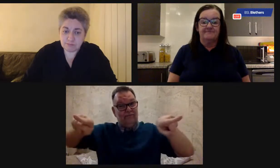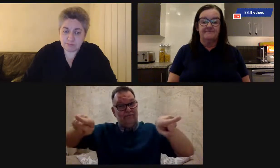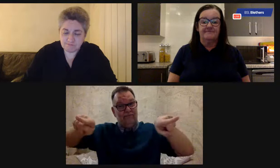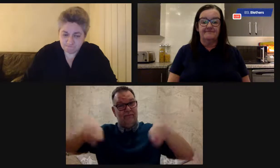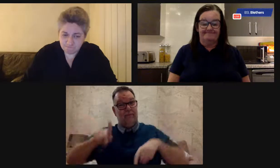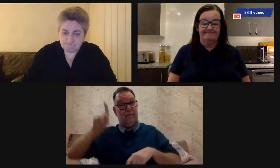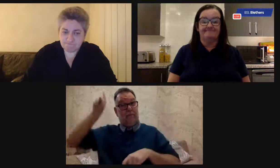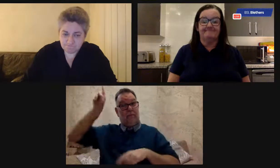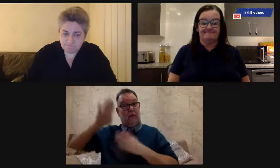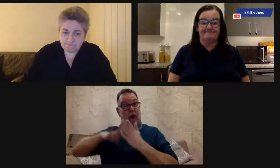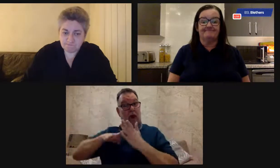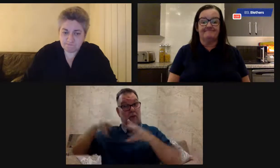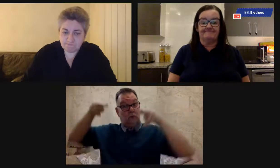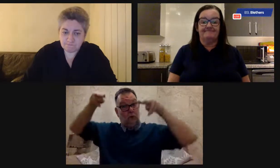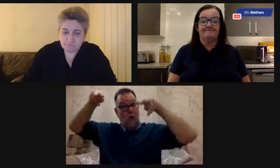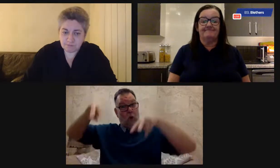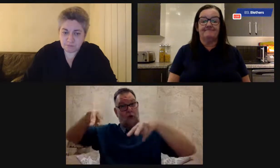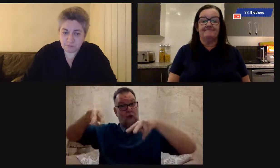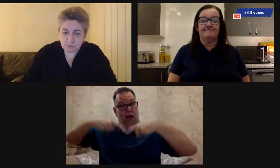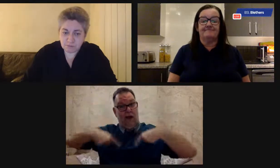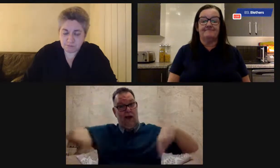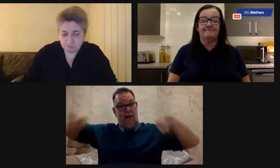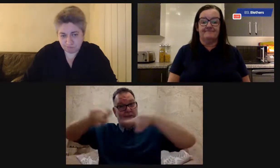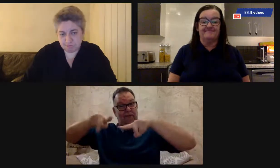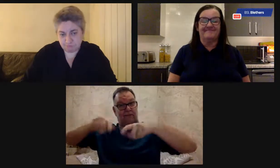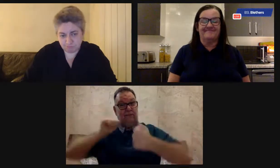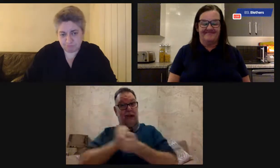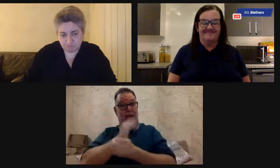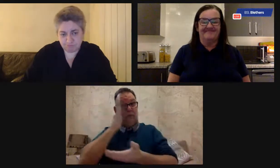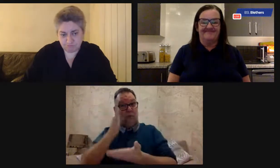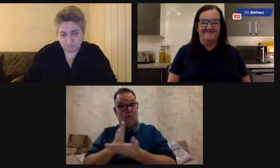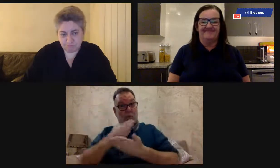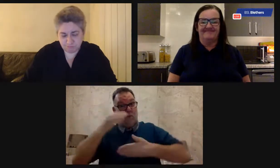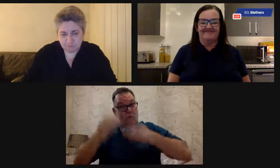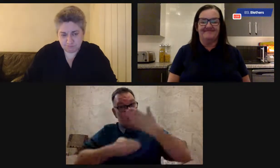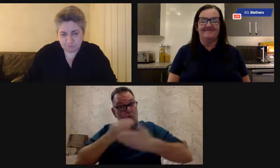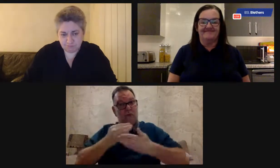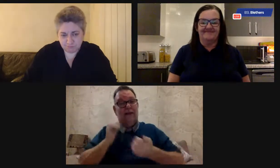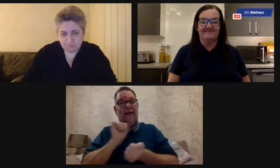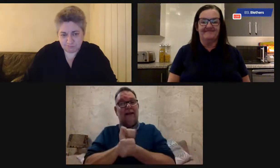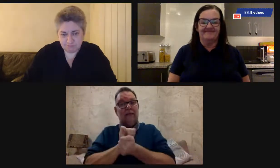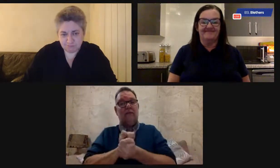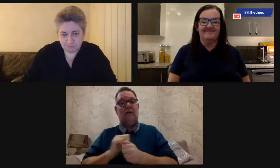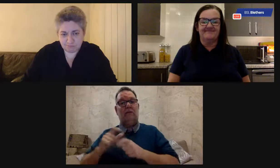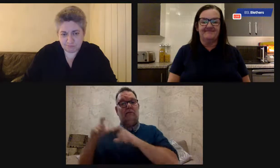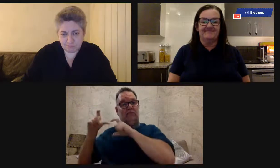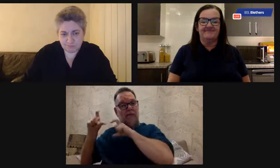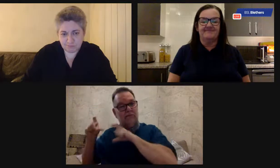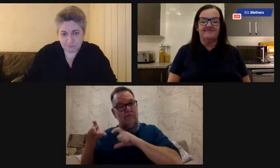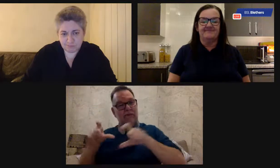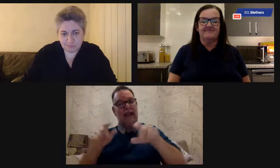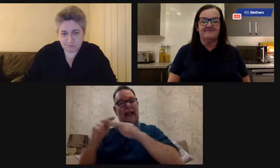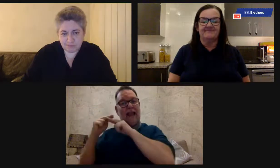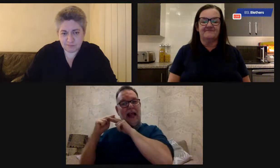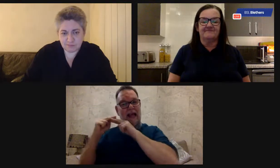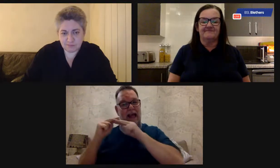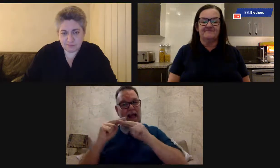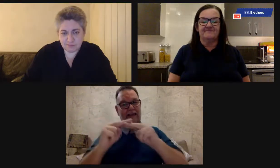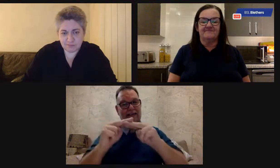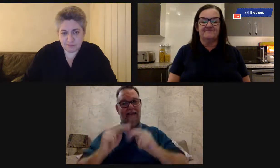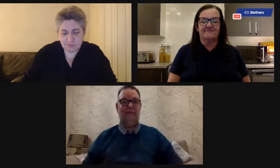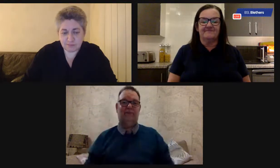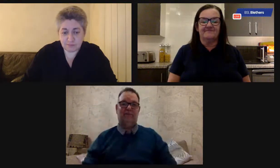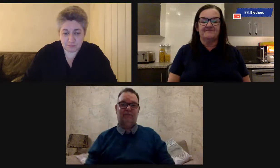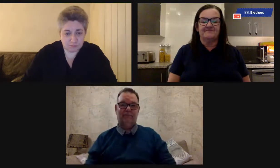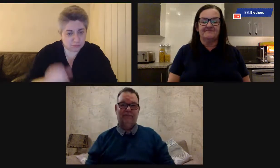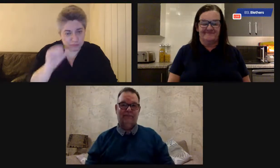want the deaf community, all of the deaf community, and all of the deaf communities up there in heaven watching down to making sure and giving